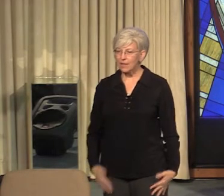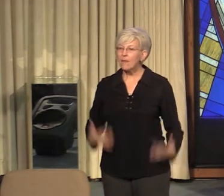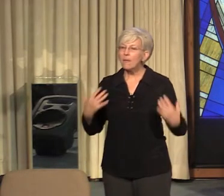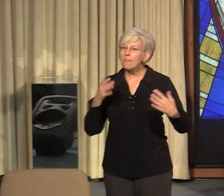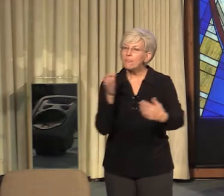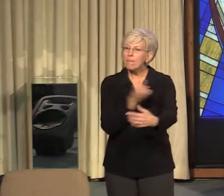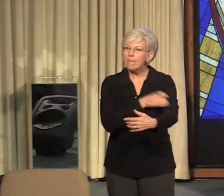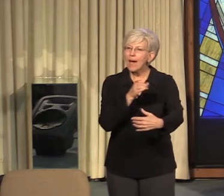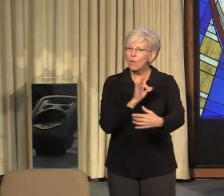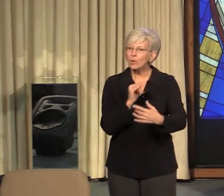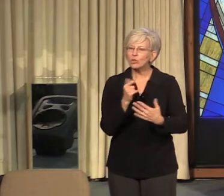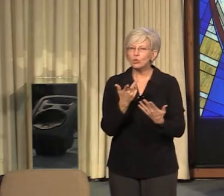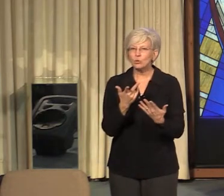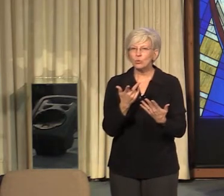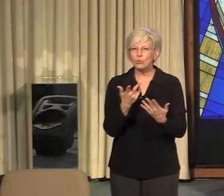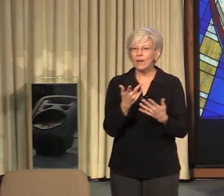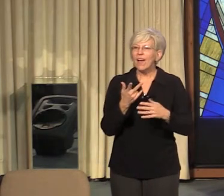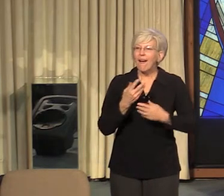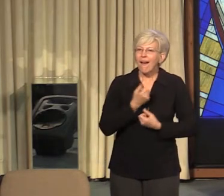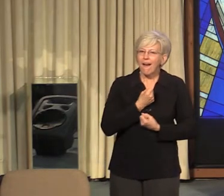in a very personal way.